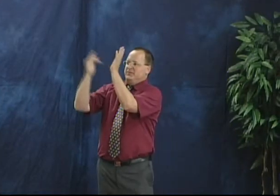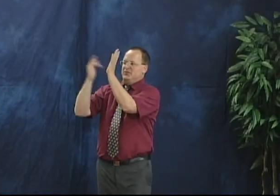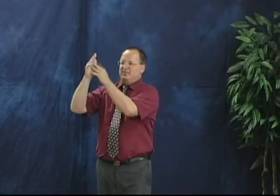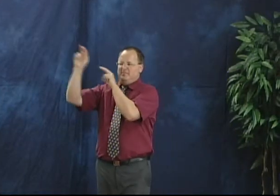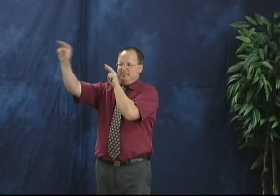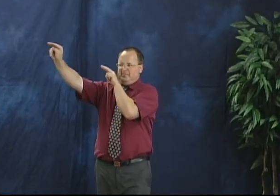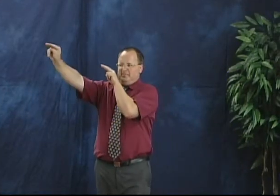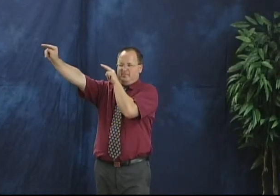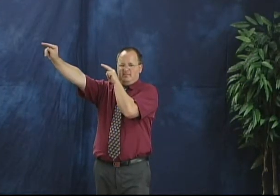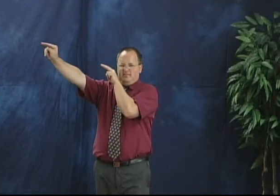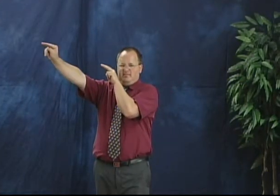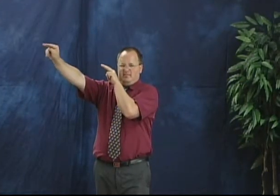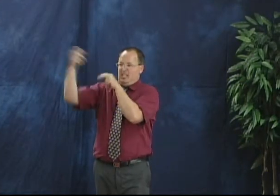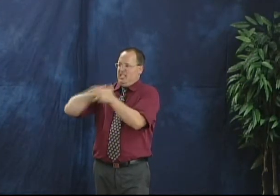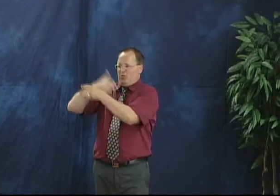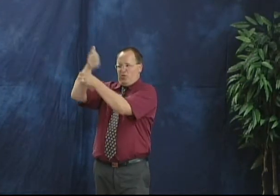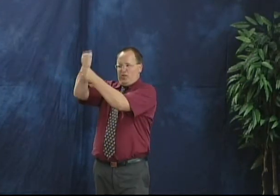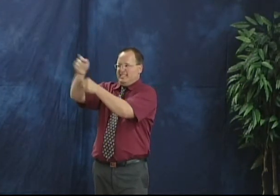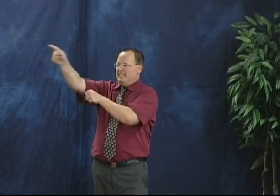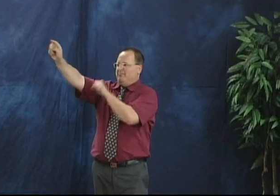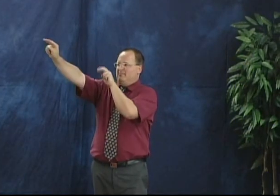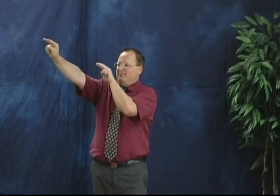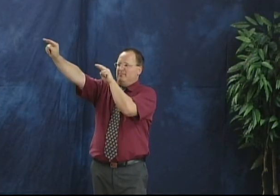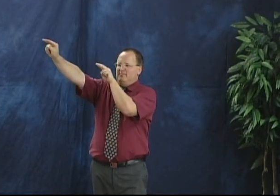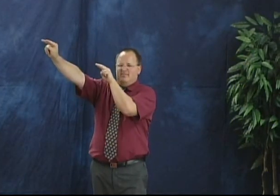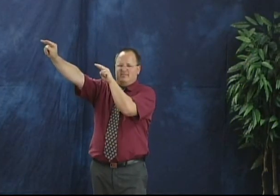A person who is poor in spirit looks to Christ,